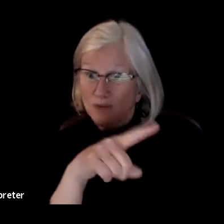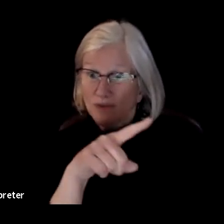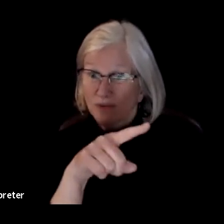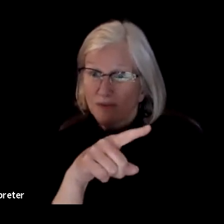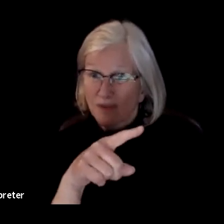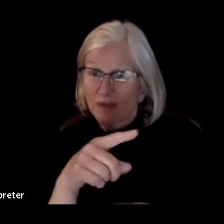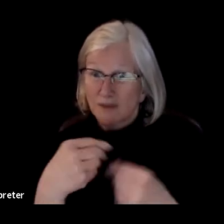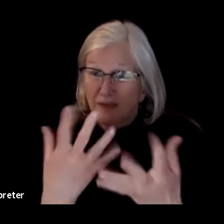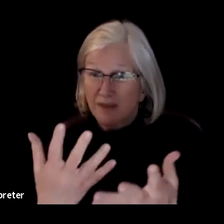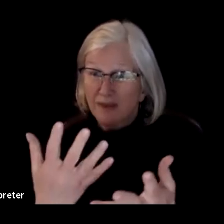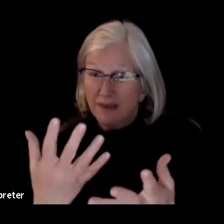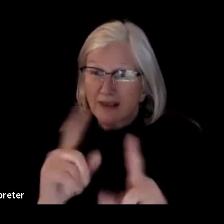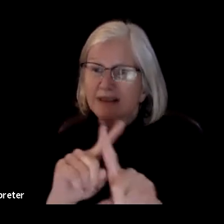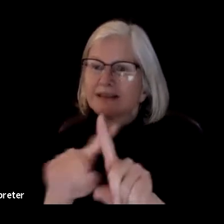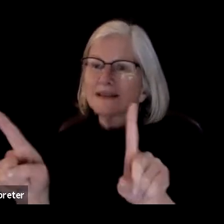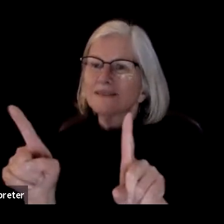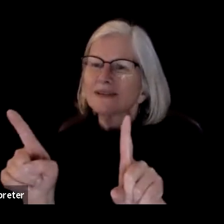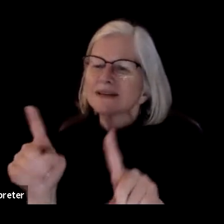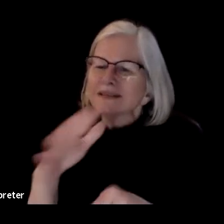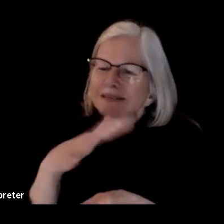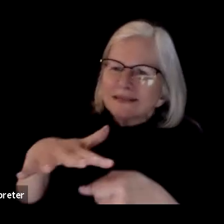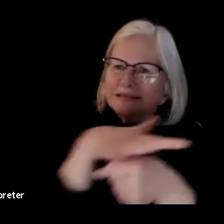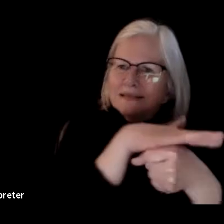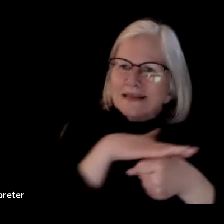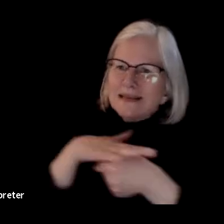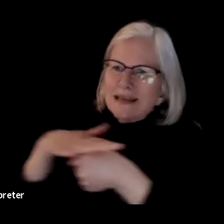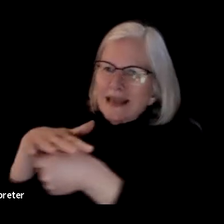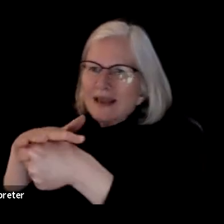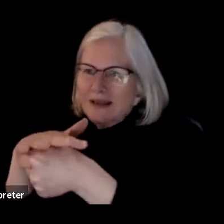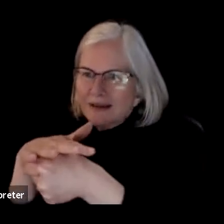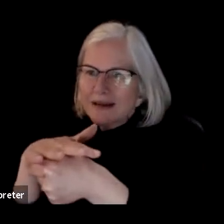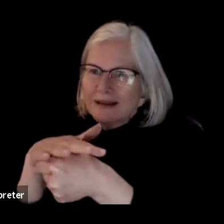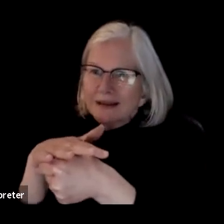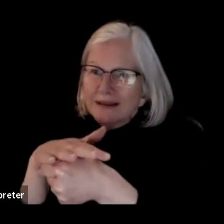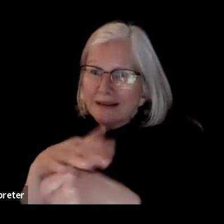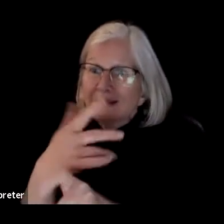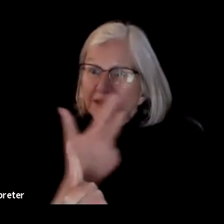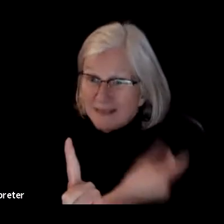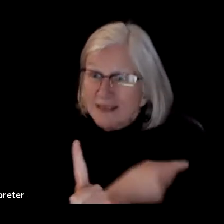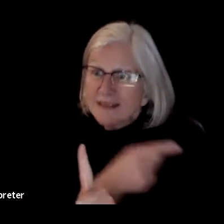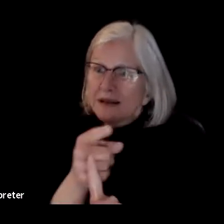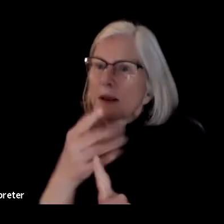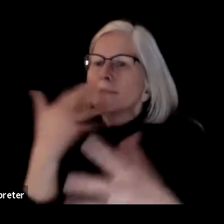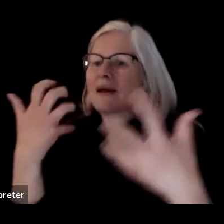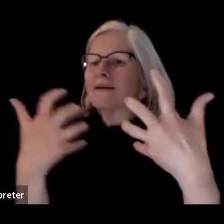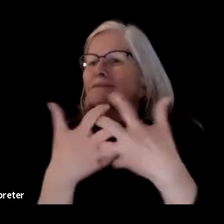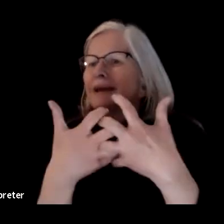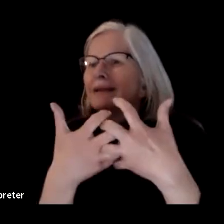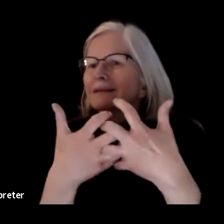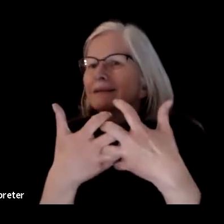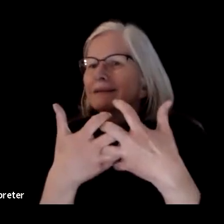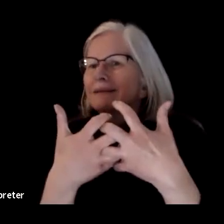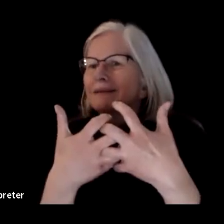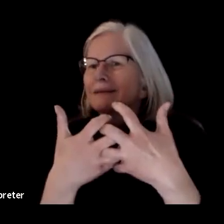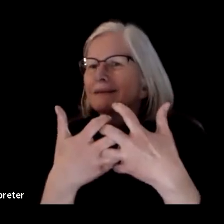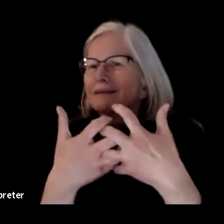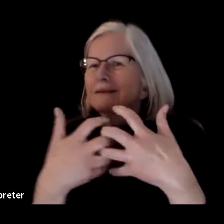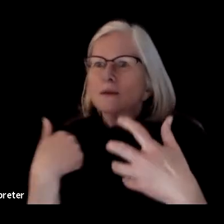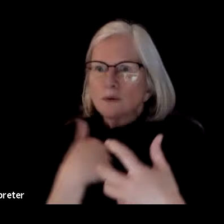there will be some settings where this type of vaccine may be a better fit. But certainly we will be using